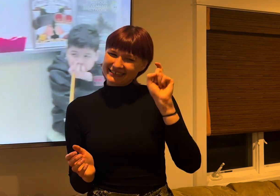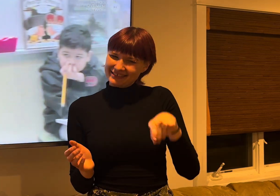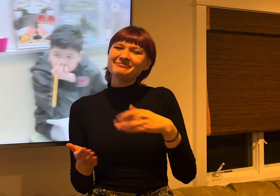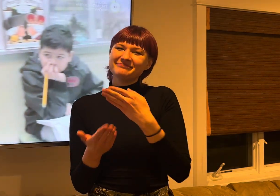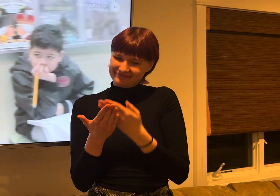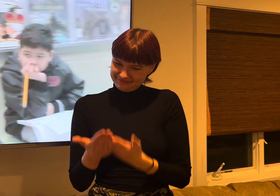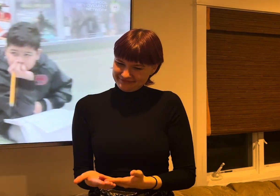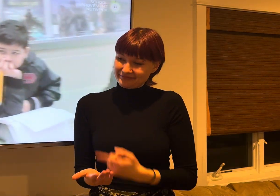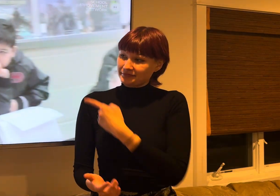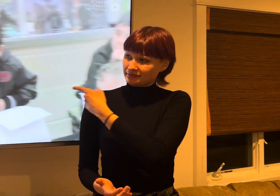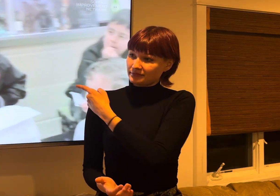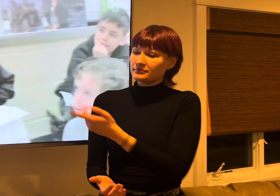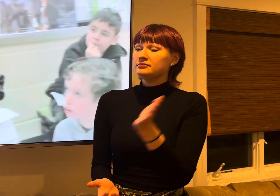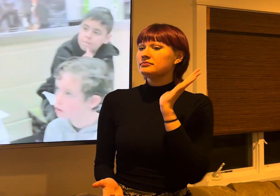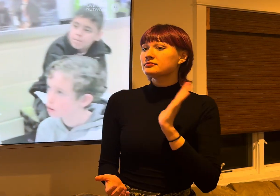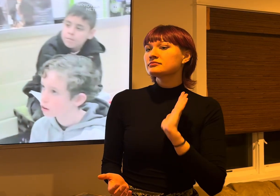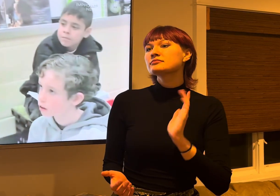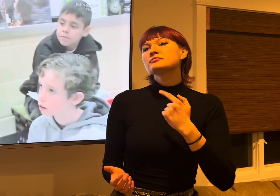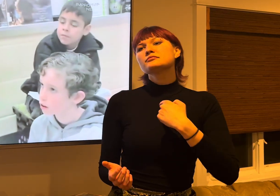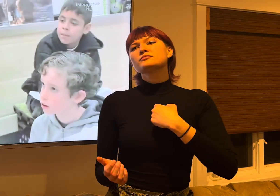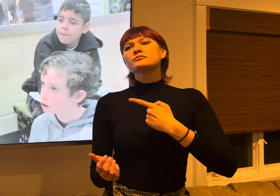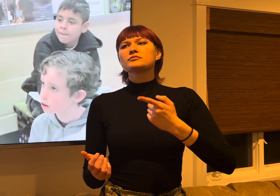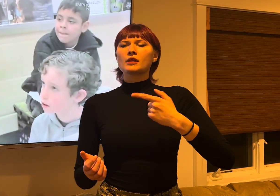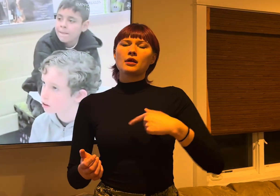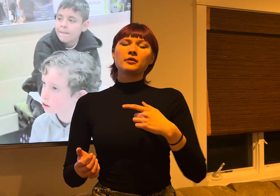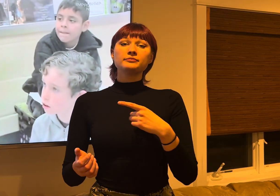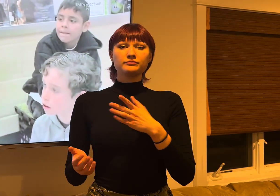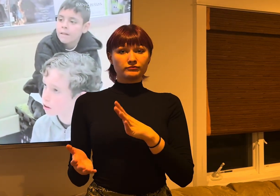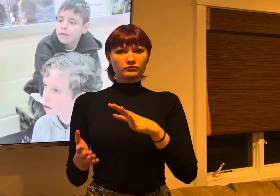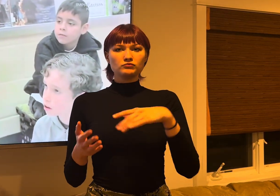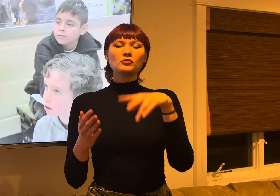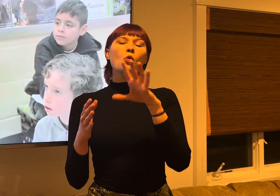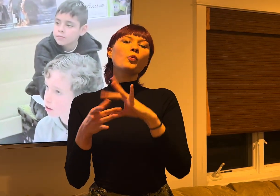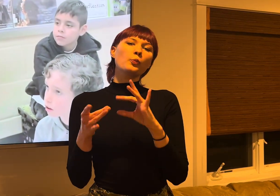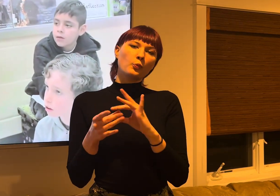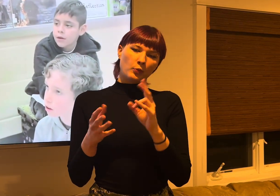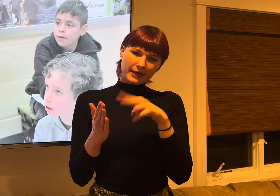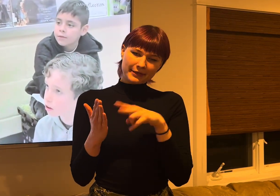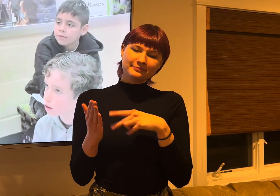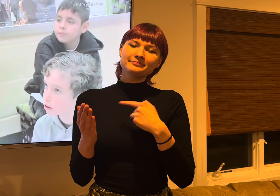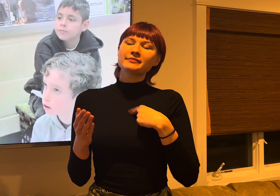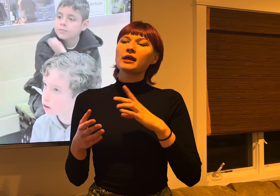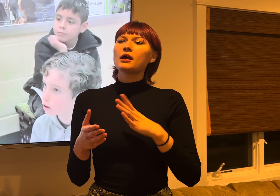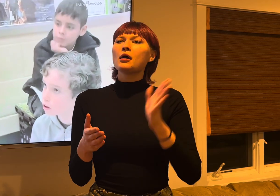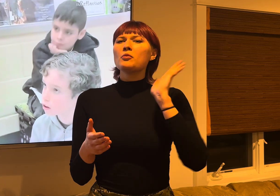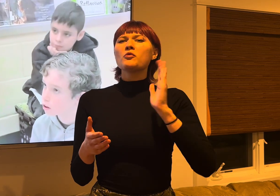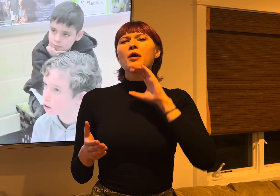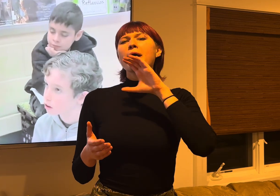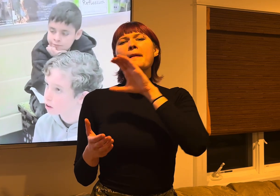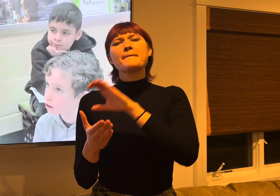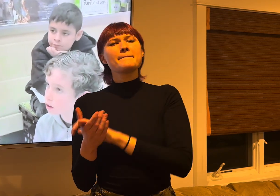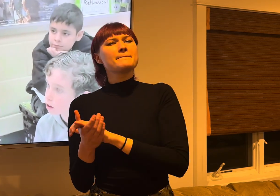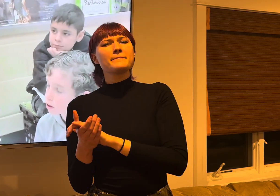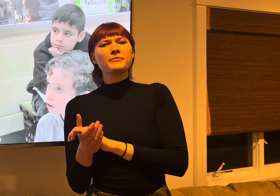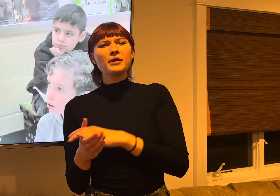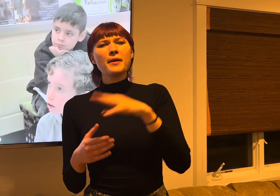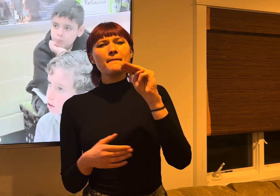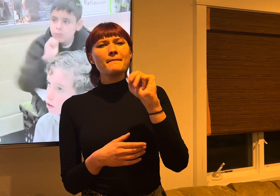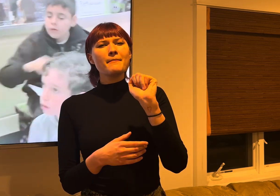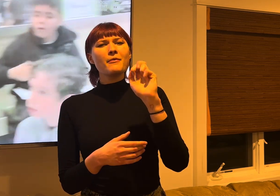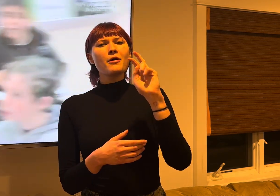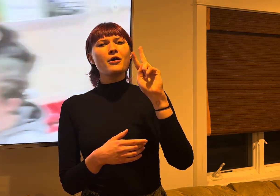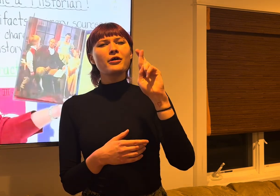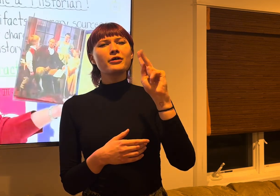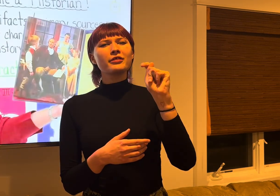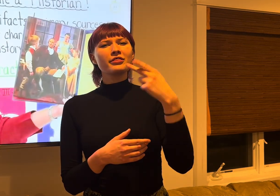Jackie. I had no children of my own. My principles were clear. The lesson plan was straightforward. The